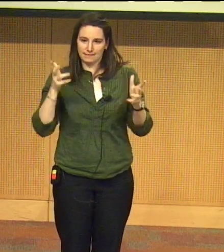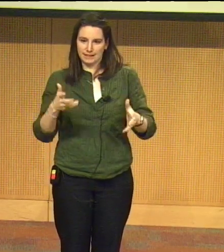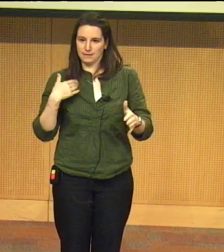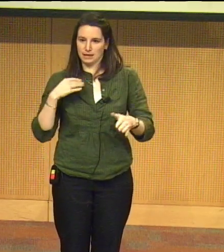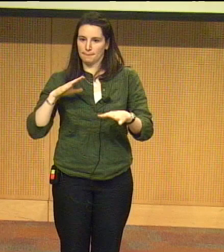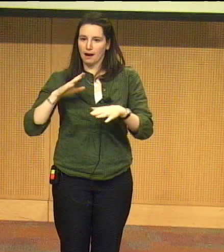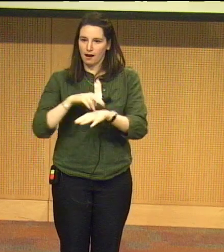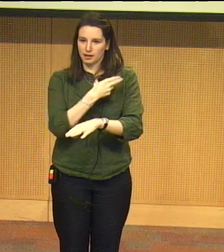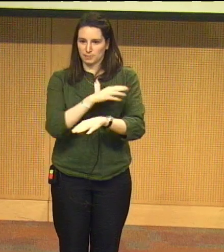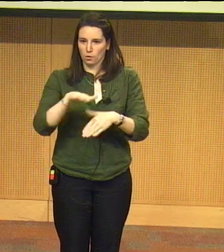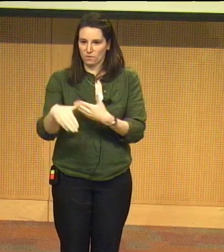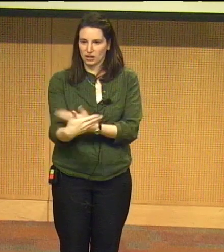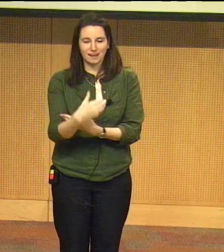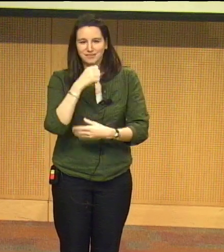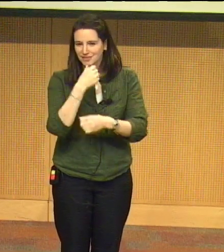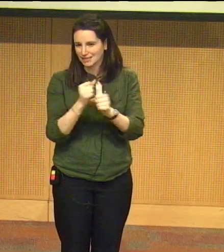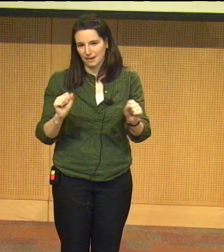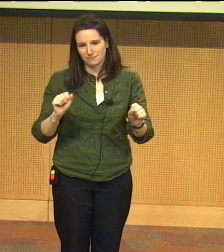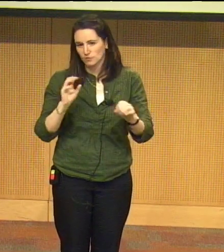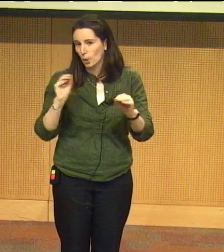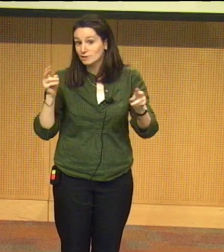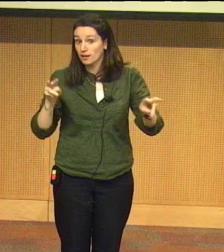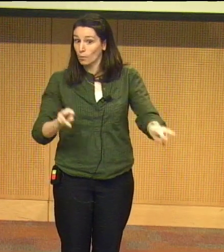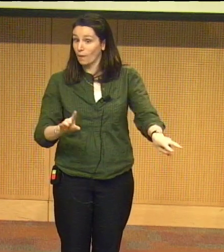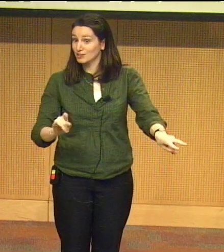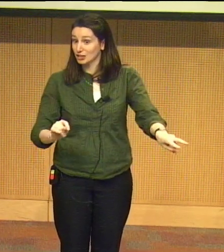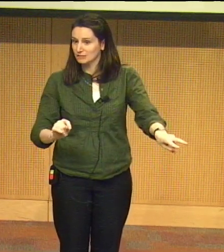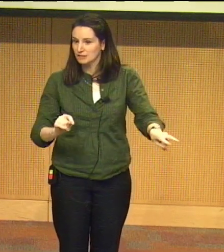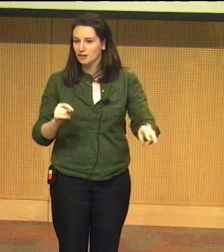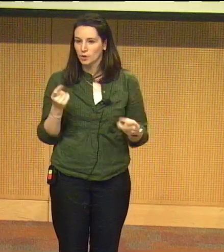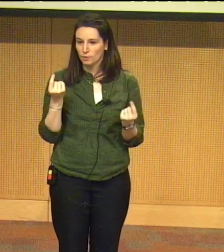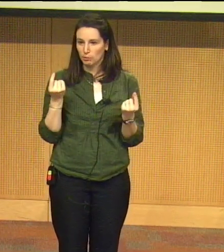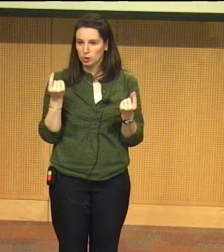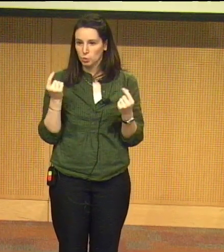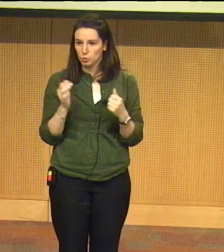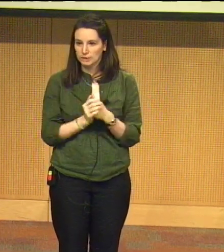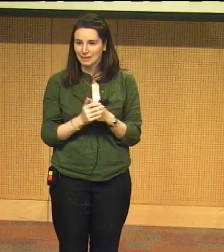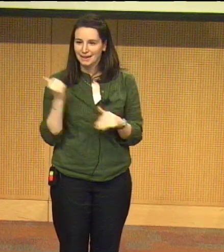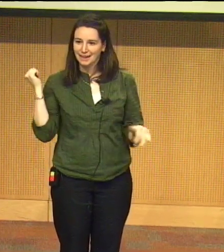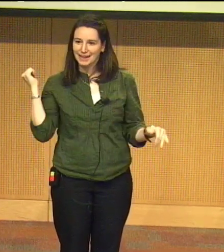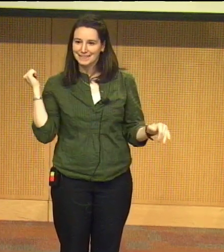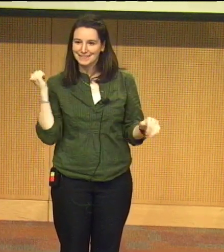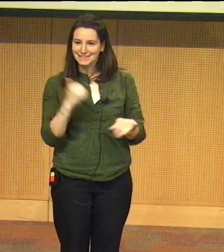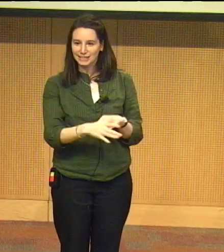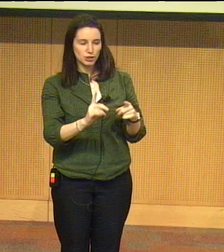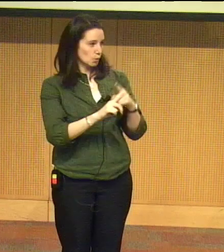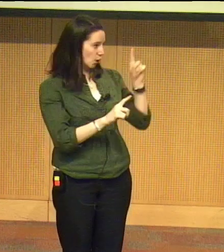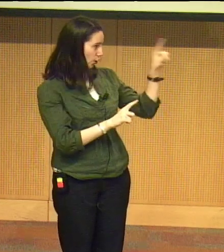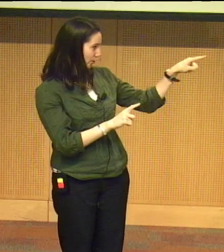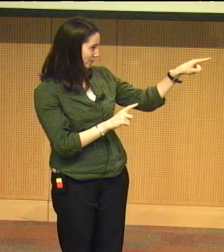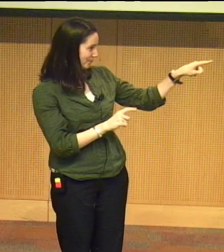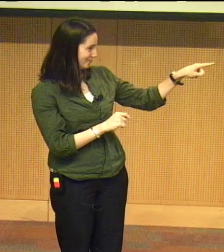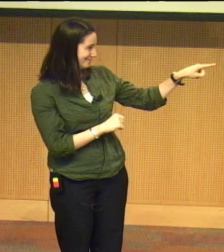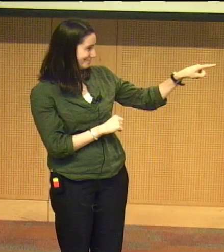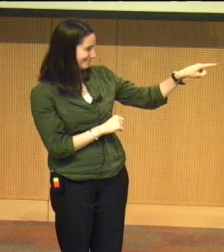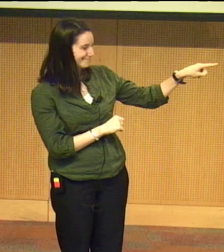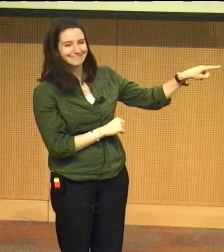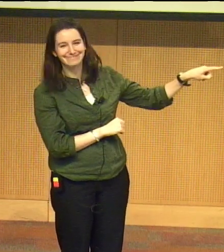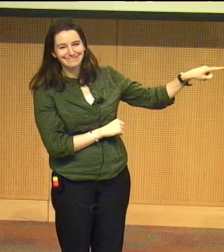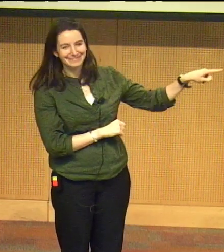leaving it in my hospital overnight. It's not safe. No one's there to watch it. What do? I send it to her.